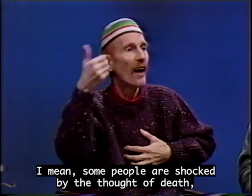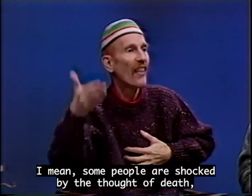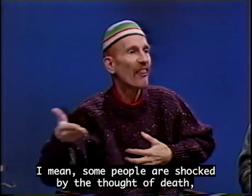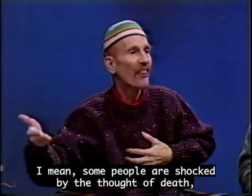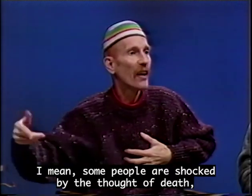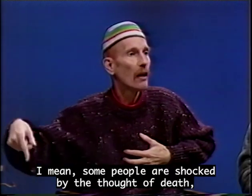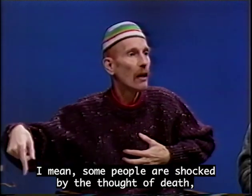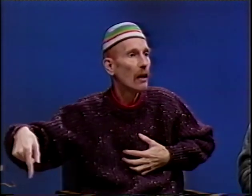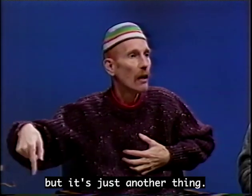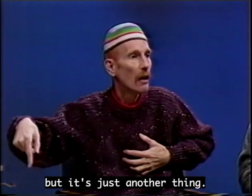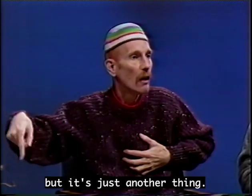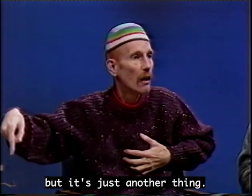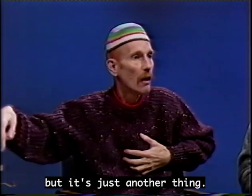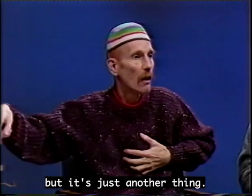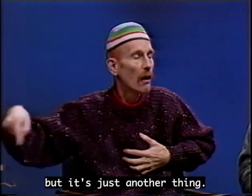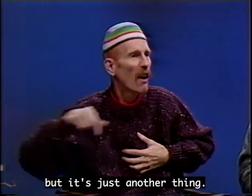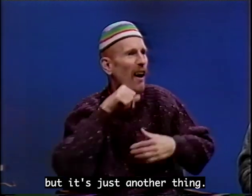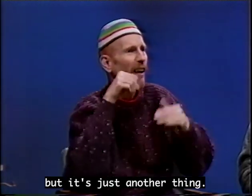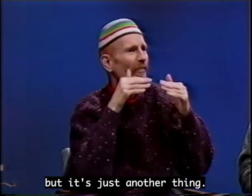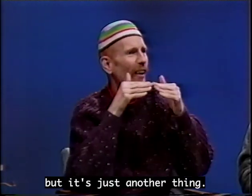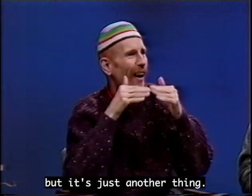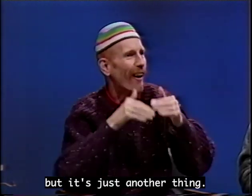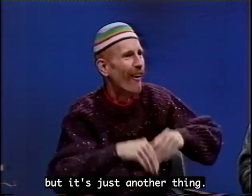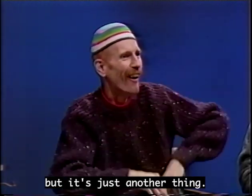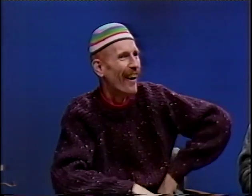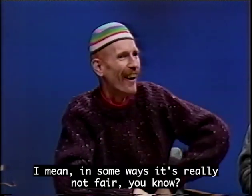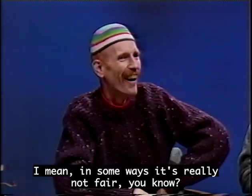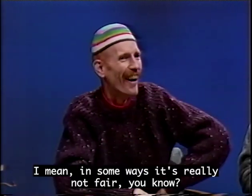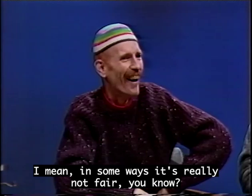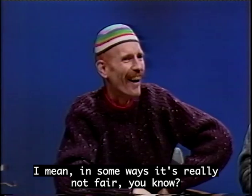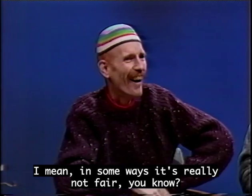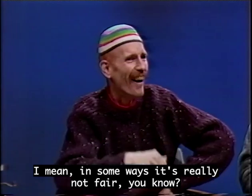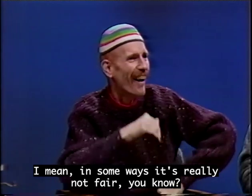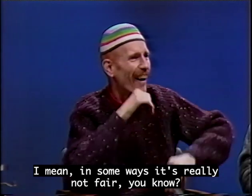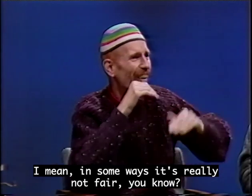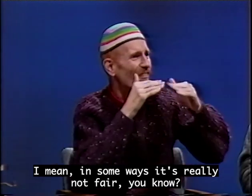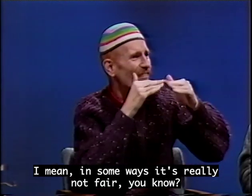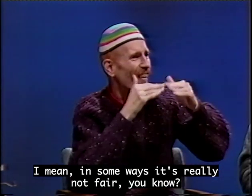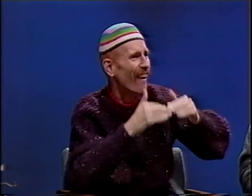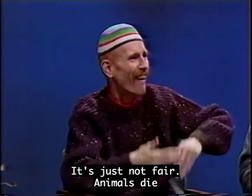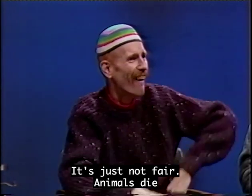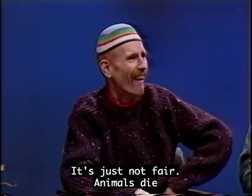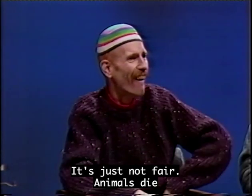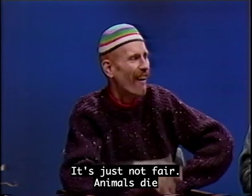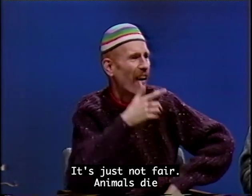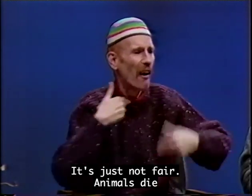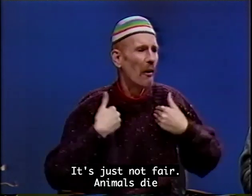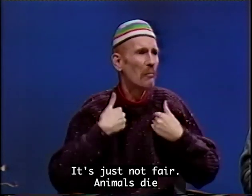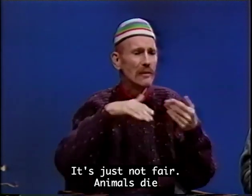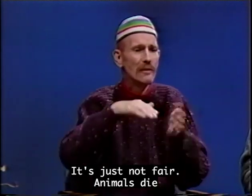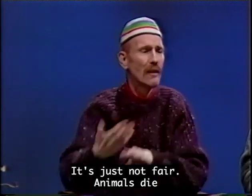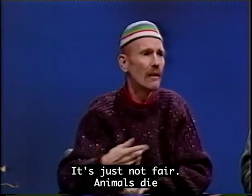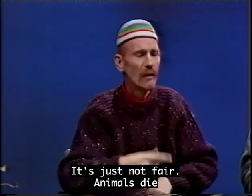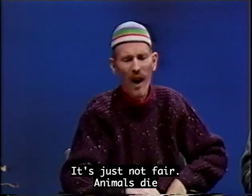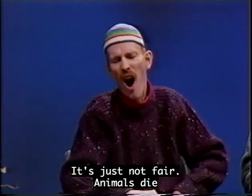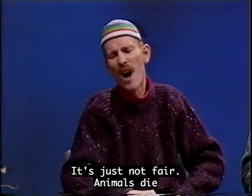thought of death, but it's just another thing. I mean, in some ways, it's really not fair, you know? It's just not fair. Animals